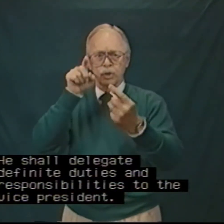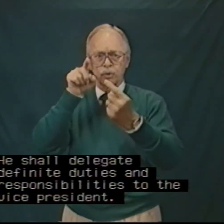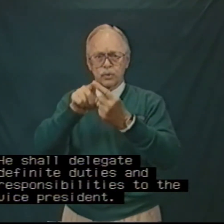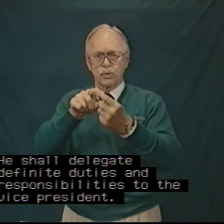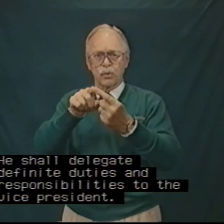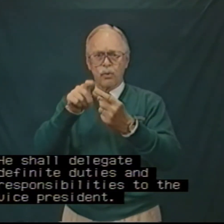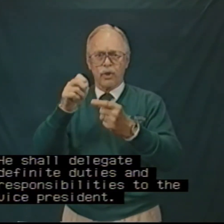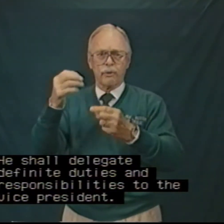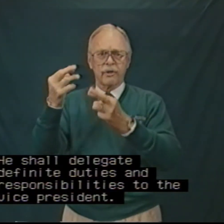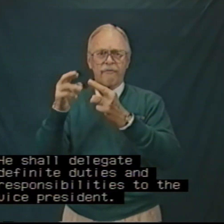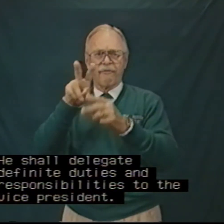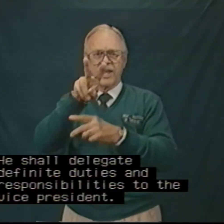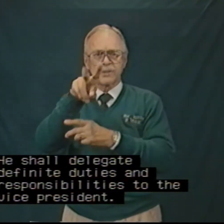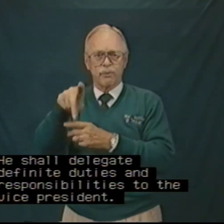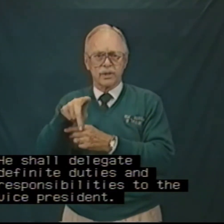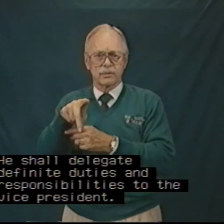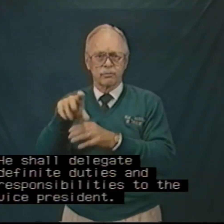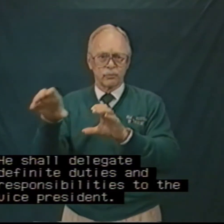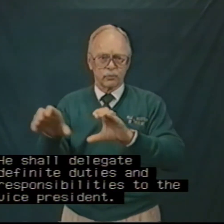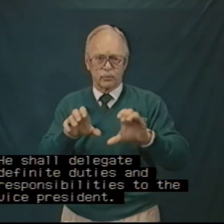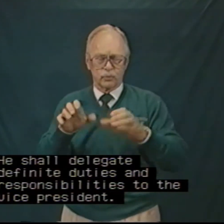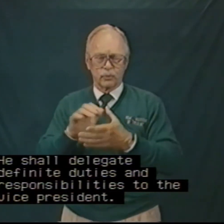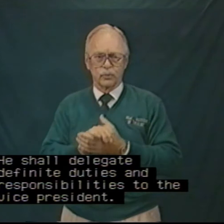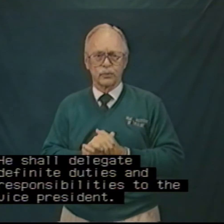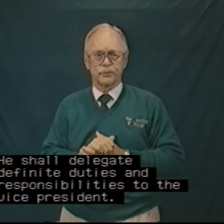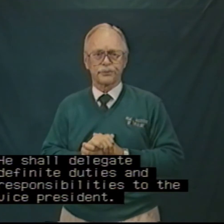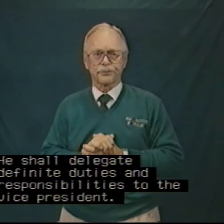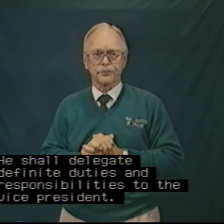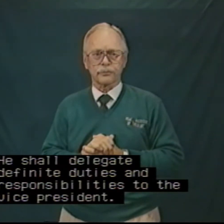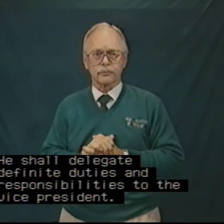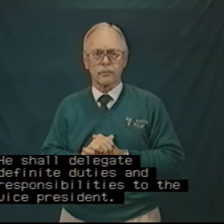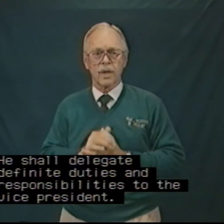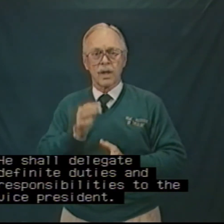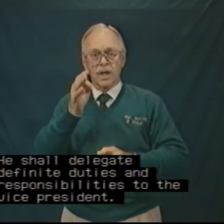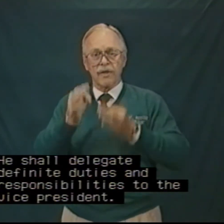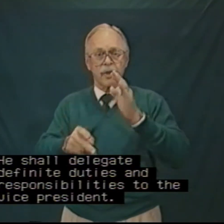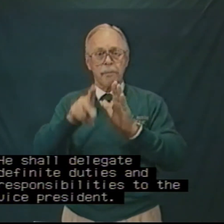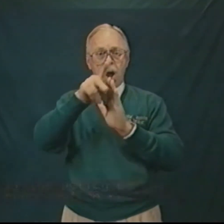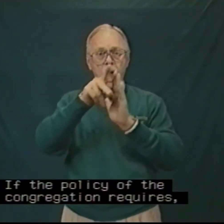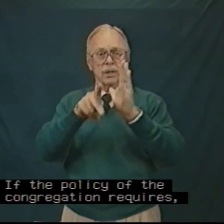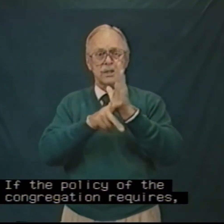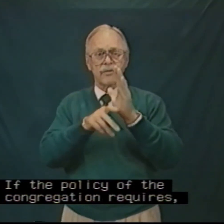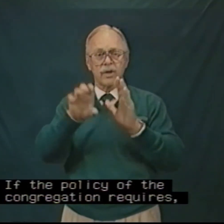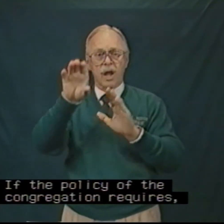approve and countersign all bills and checks, before they are paid by the Treasurer.